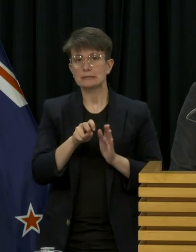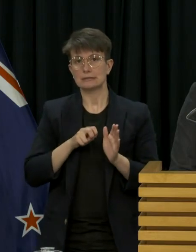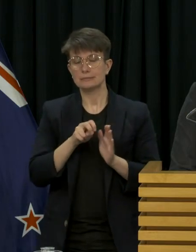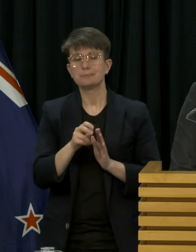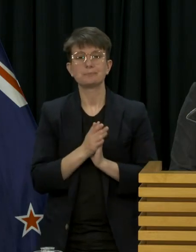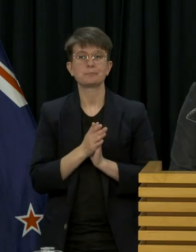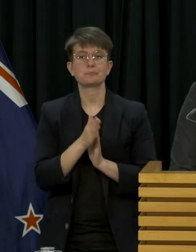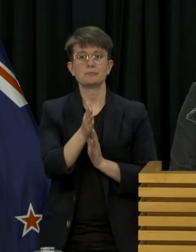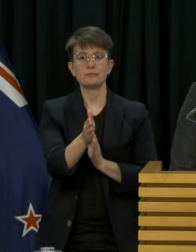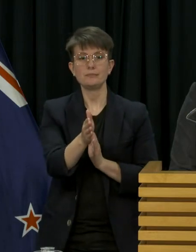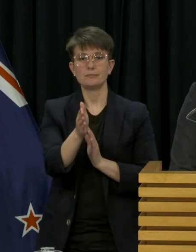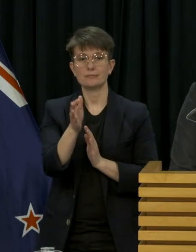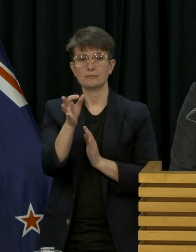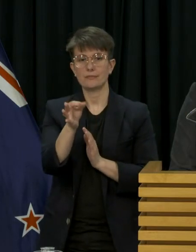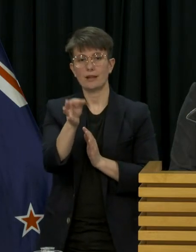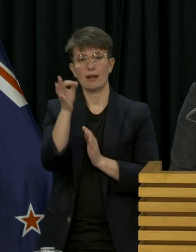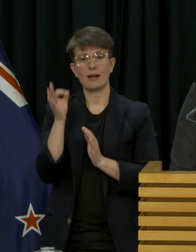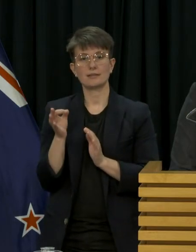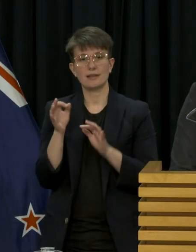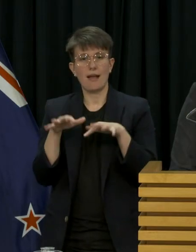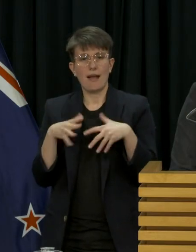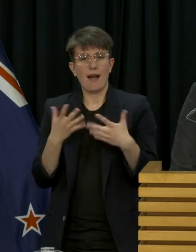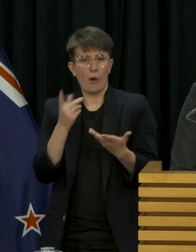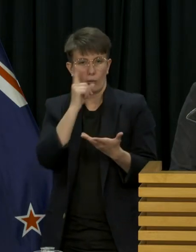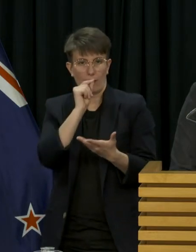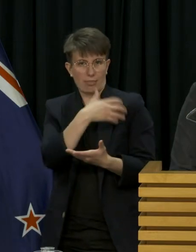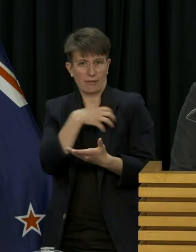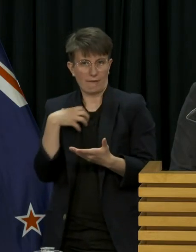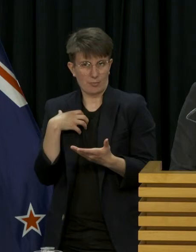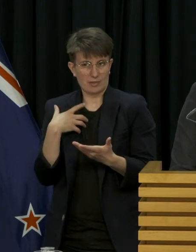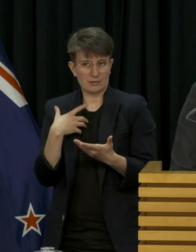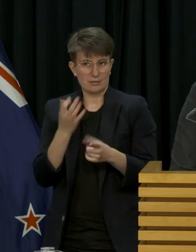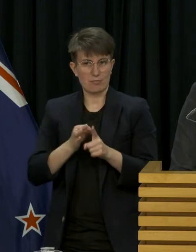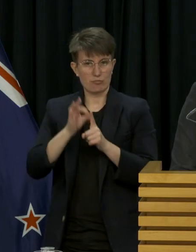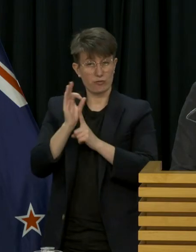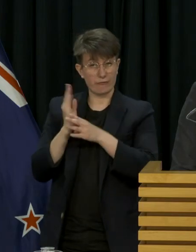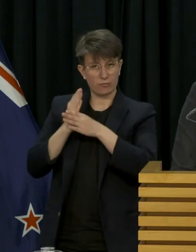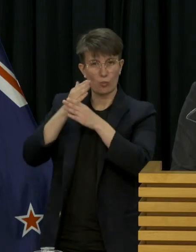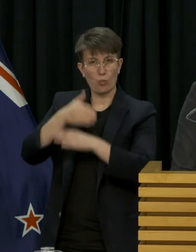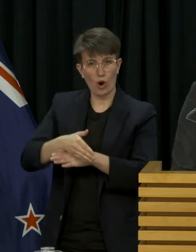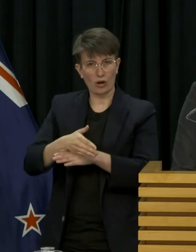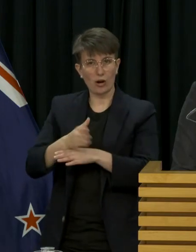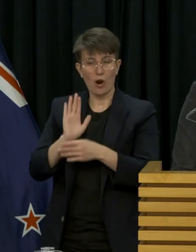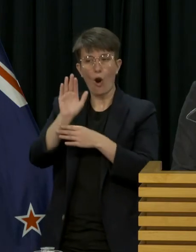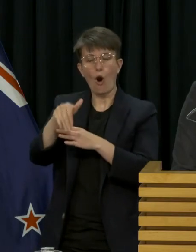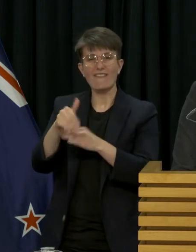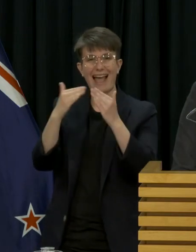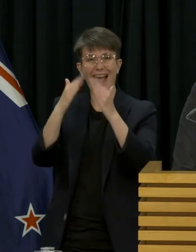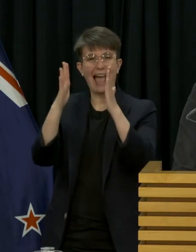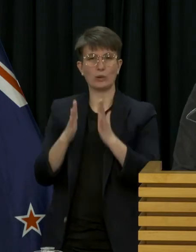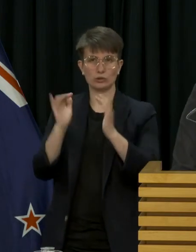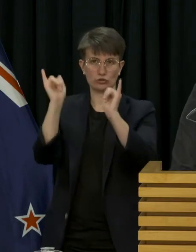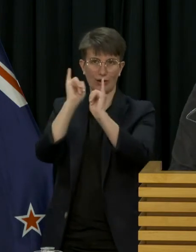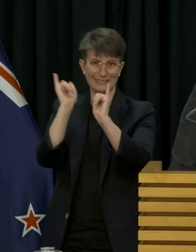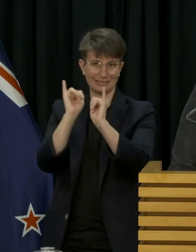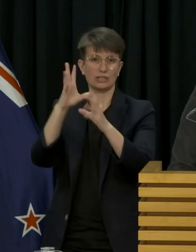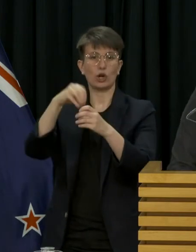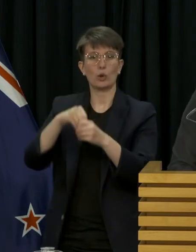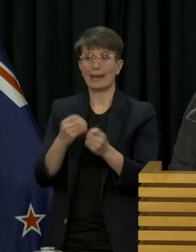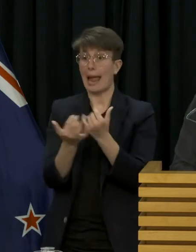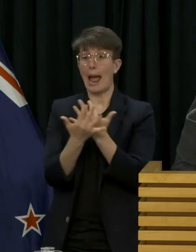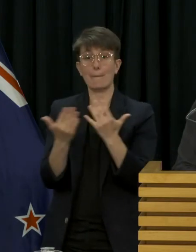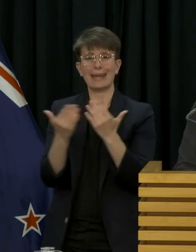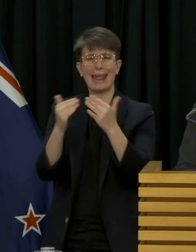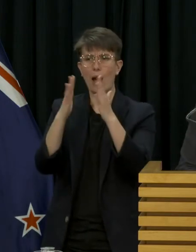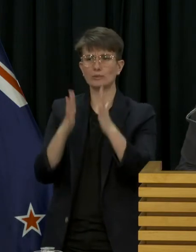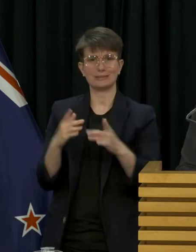increase its efforts to deal with the housing crisis, including on supply? Well, look, it